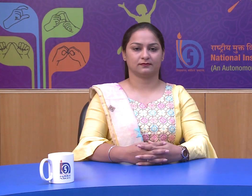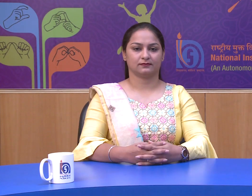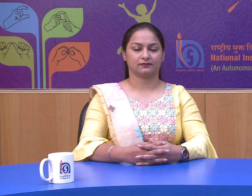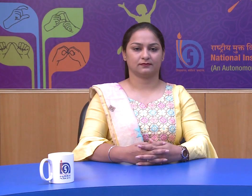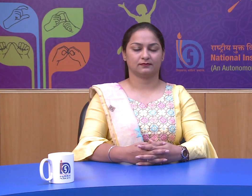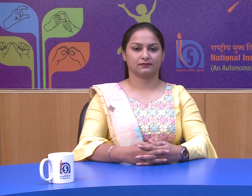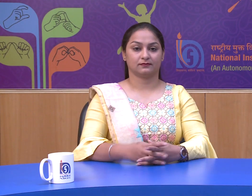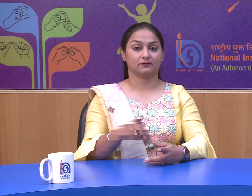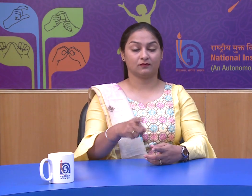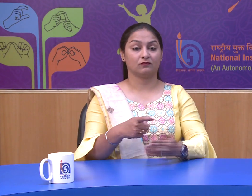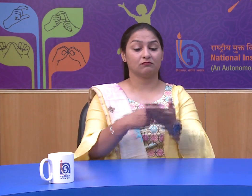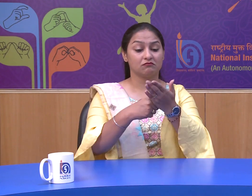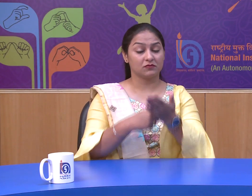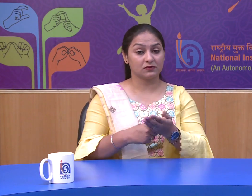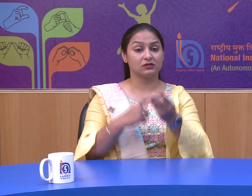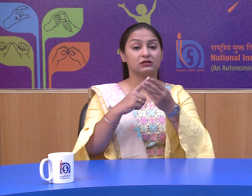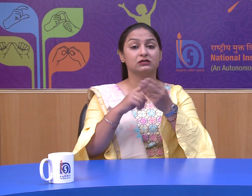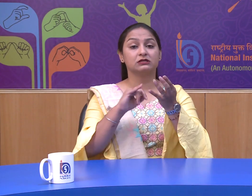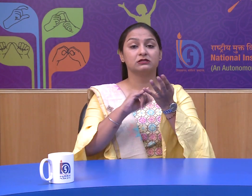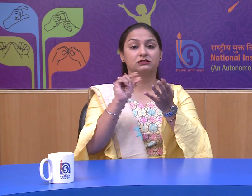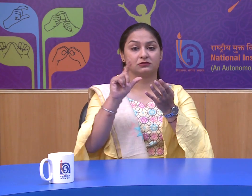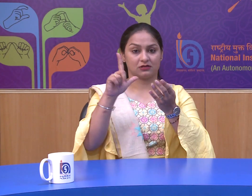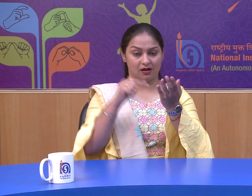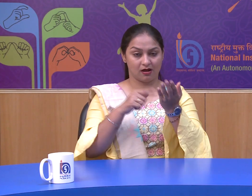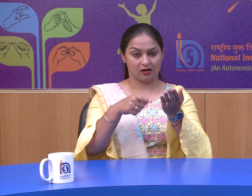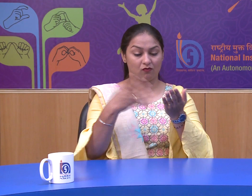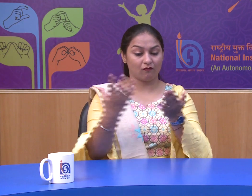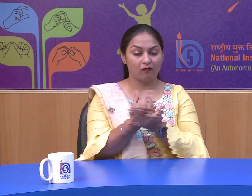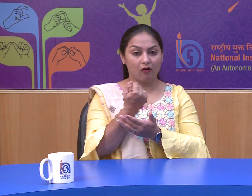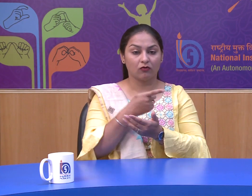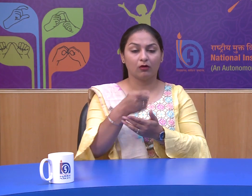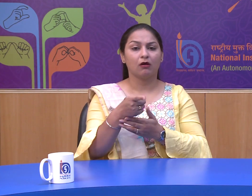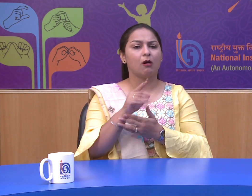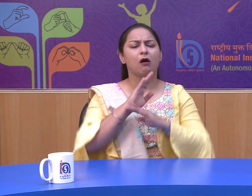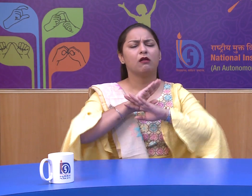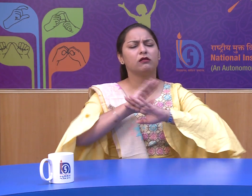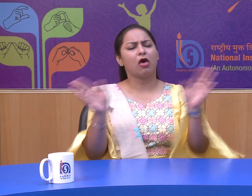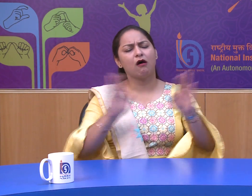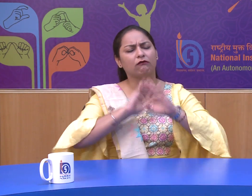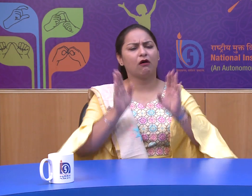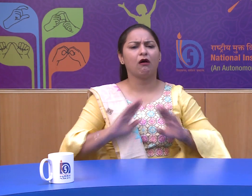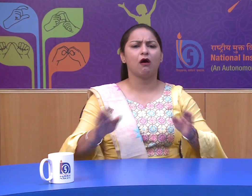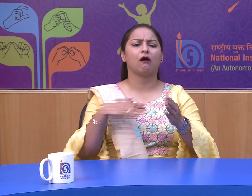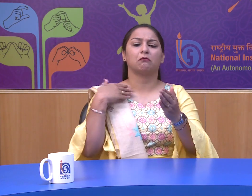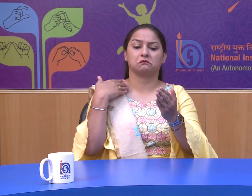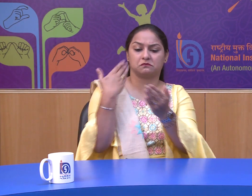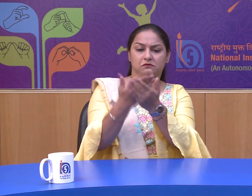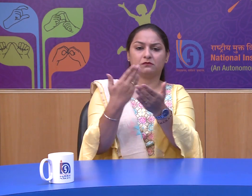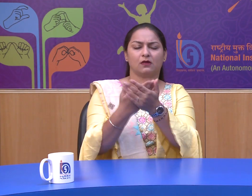As a result of this war, he vowed to never participate in any war, as